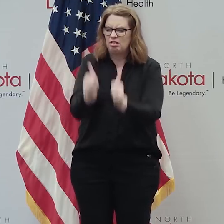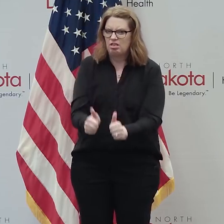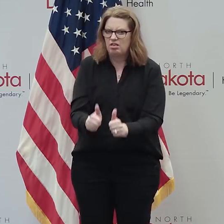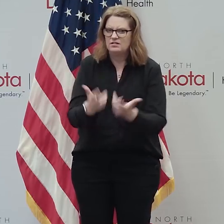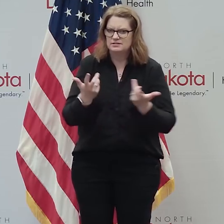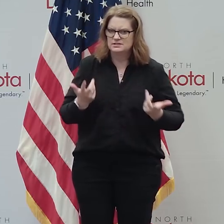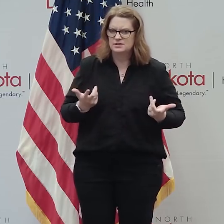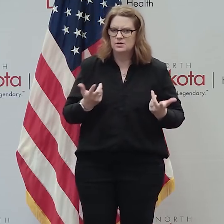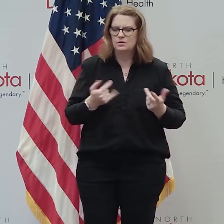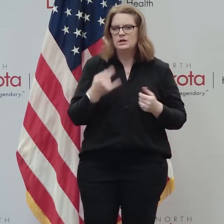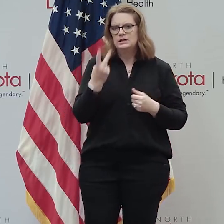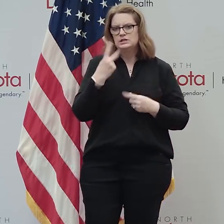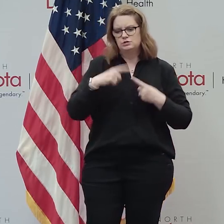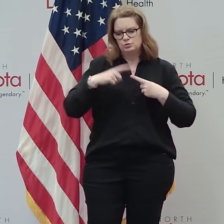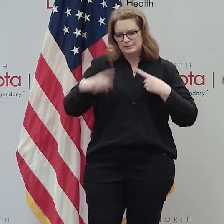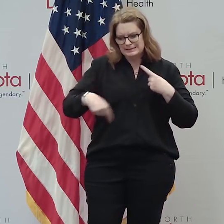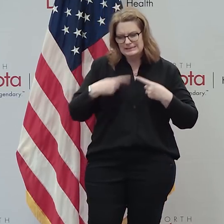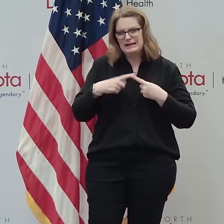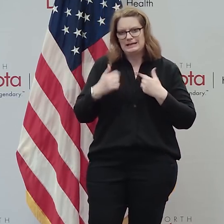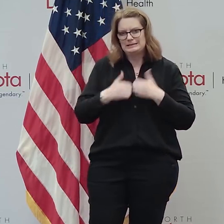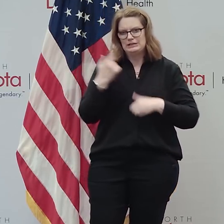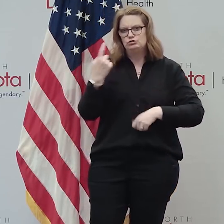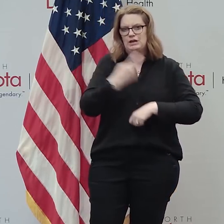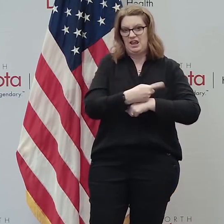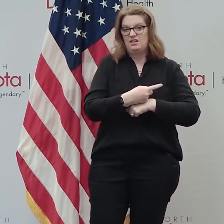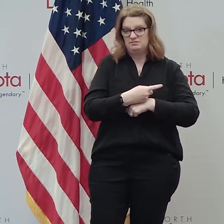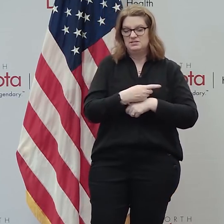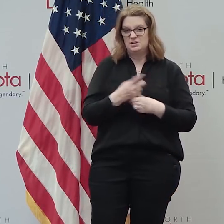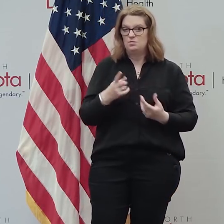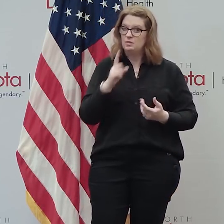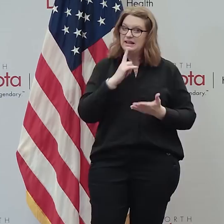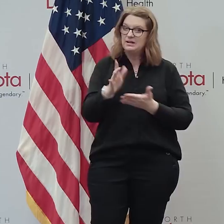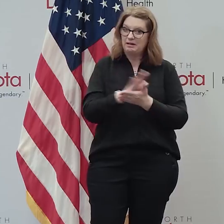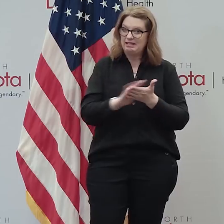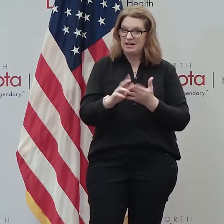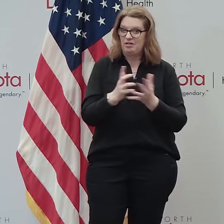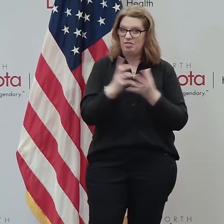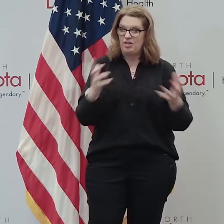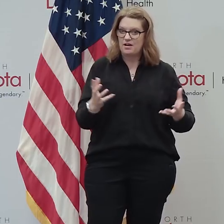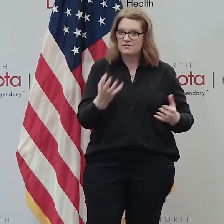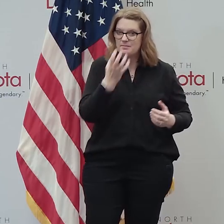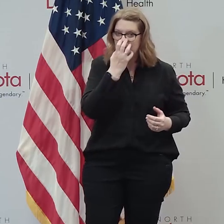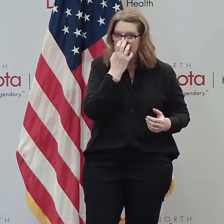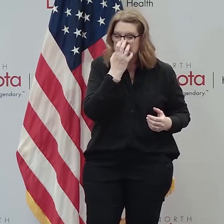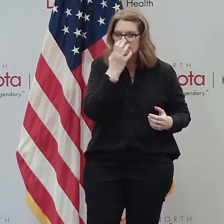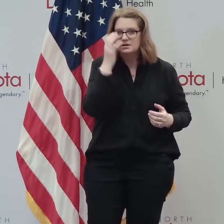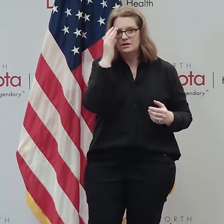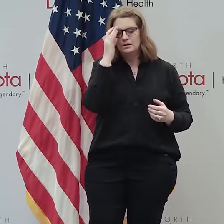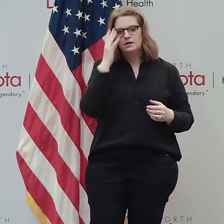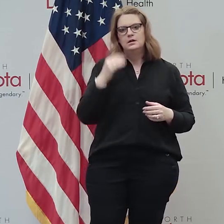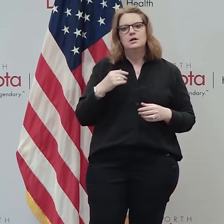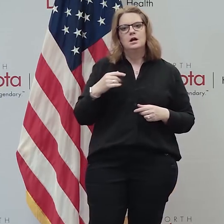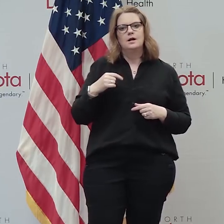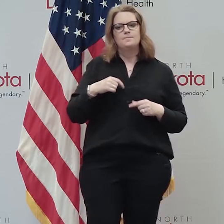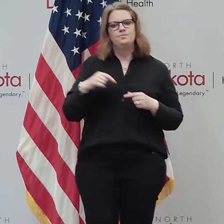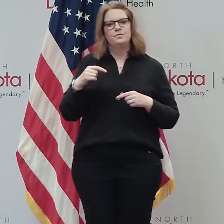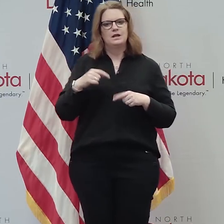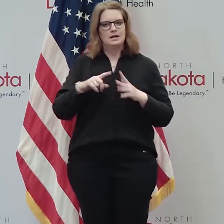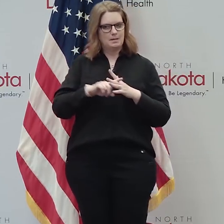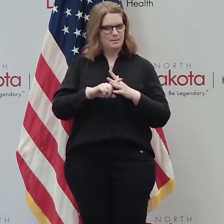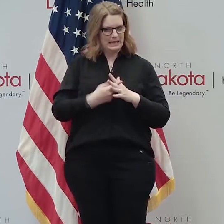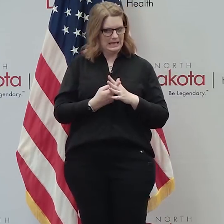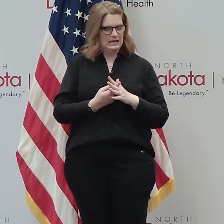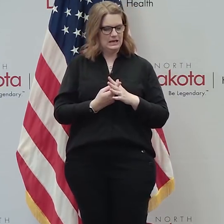in 2 cycles per day. And so again, we can move through a lot of masks. And just as a note, when the beginning of this, some